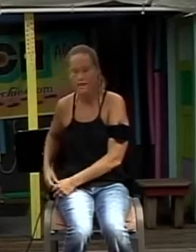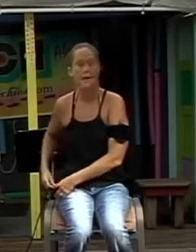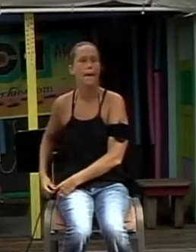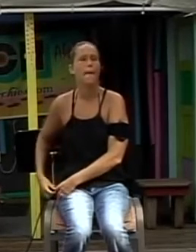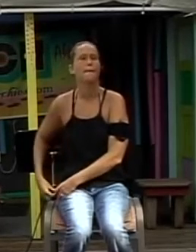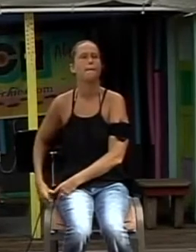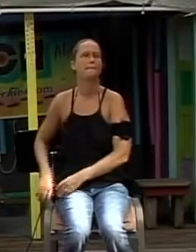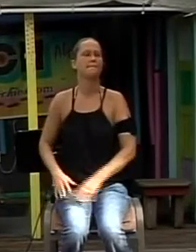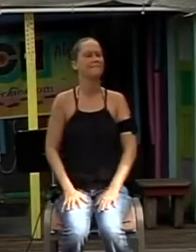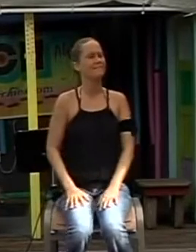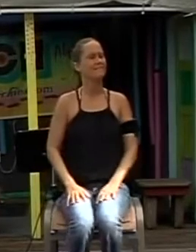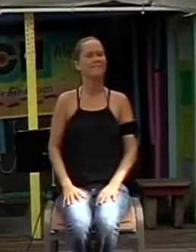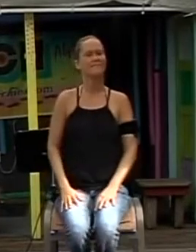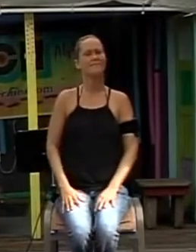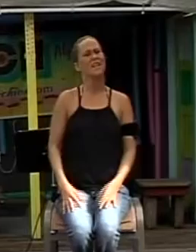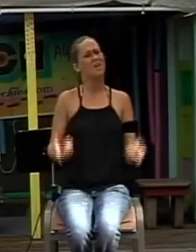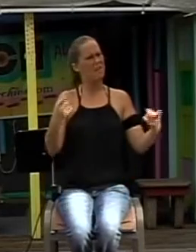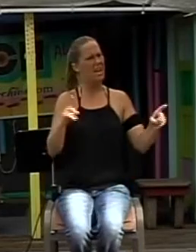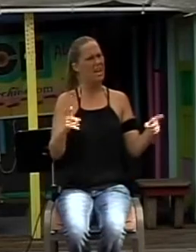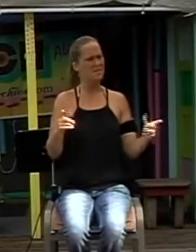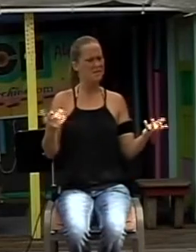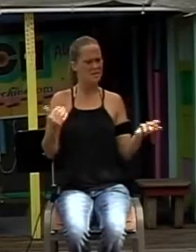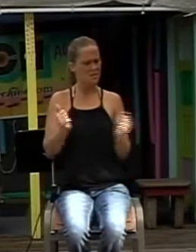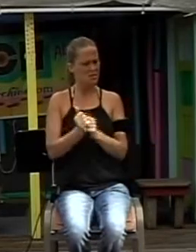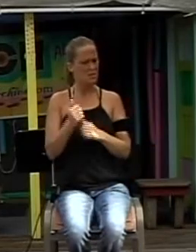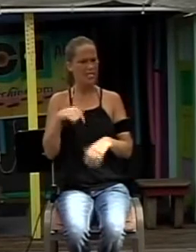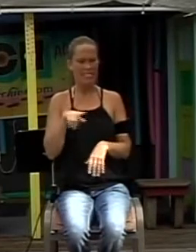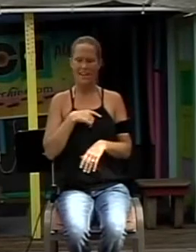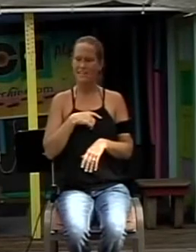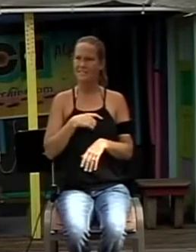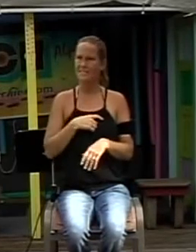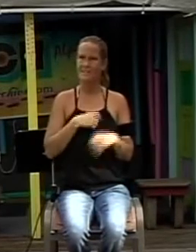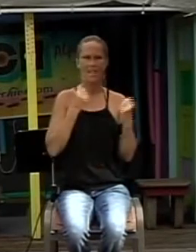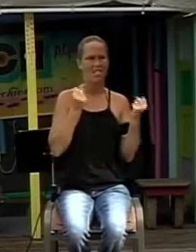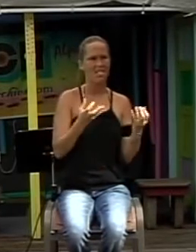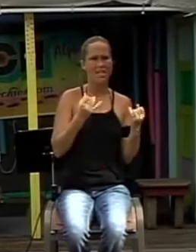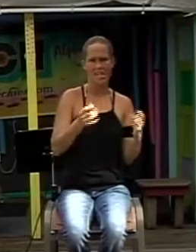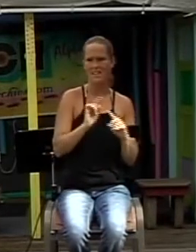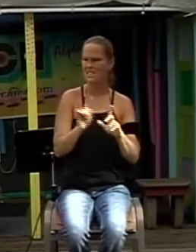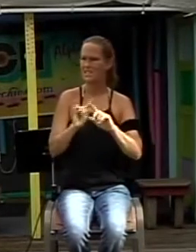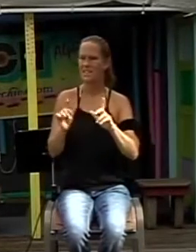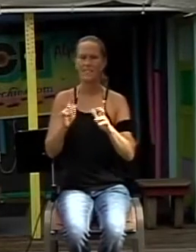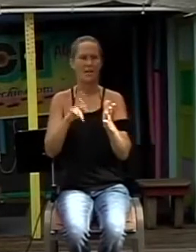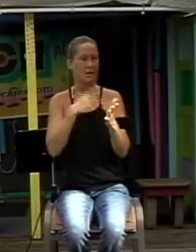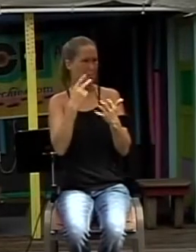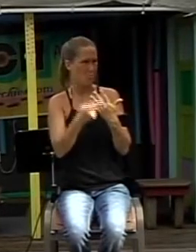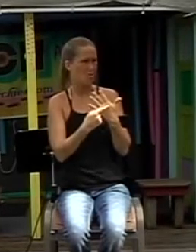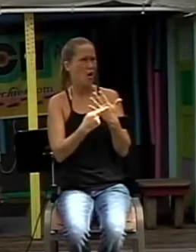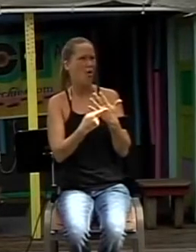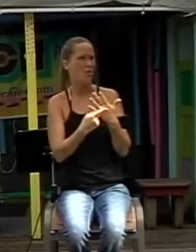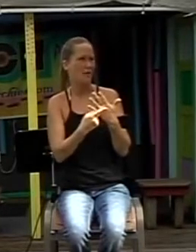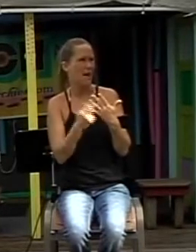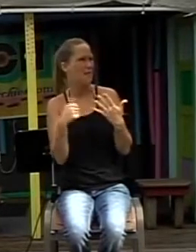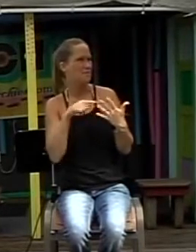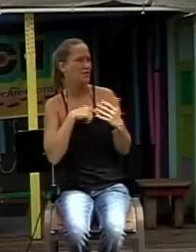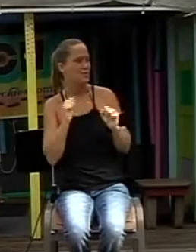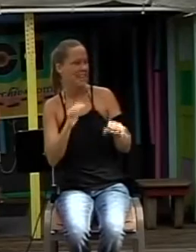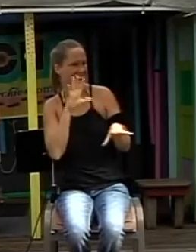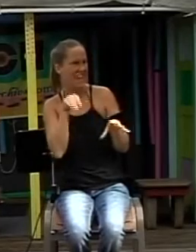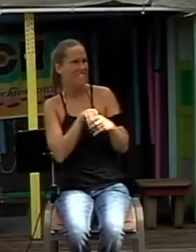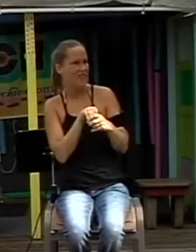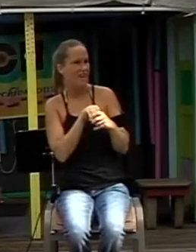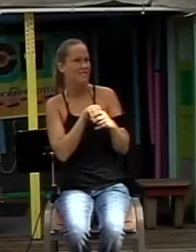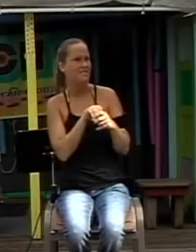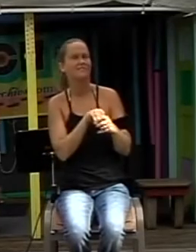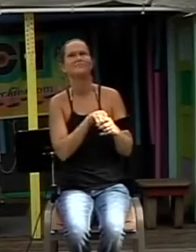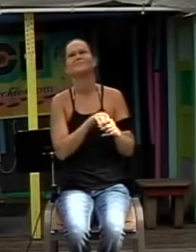things to get involved with. And I've got involved with a lot of spiritual retreats over my lifetime, and some were based in Catholicism, and